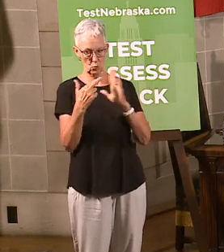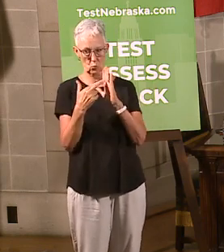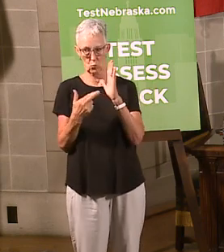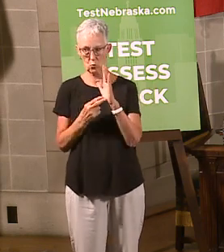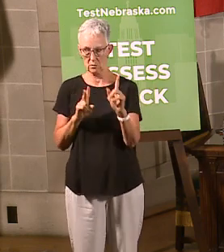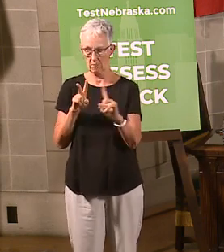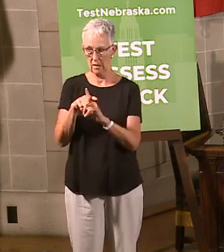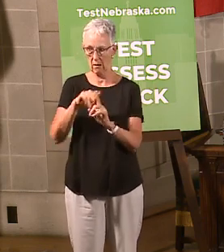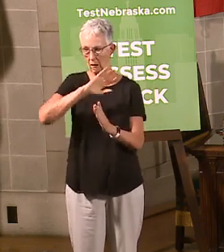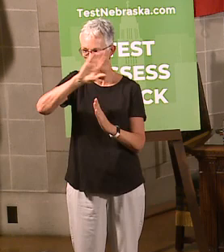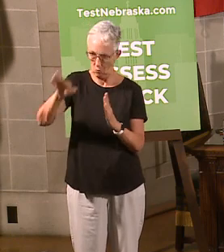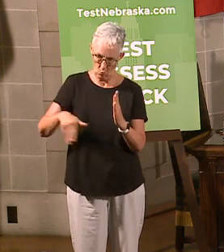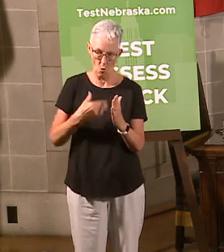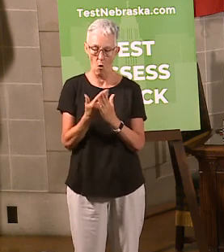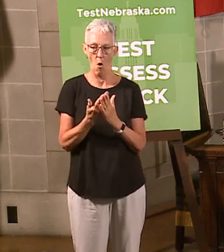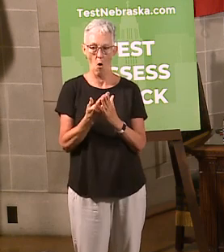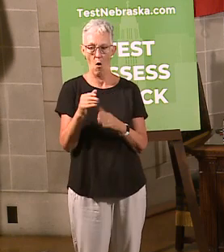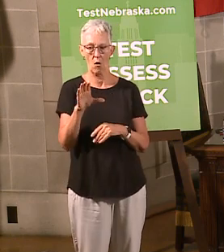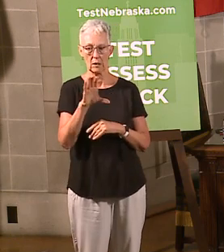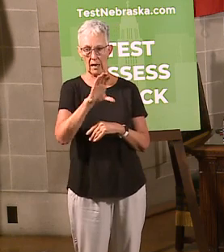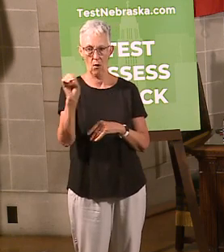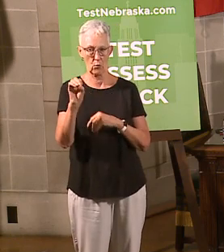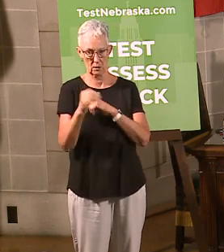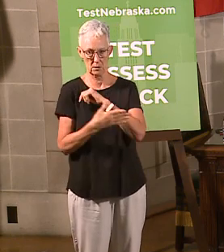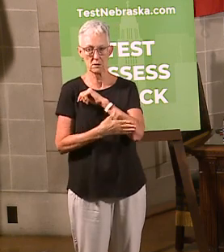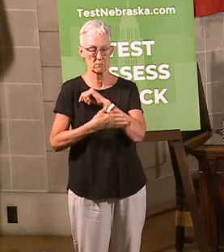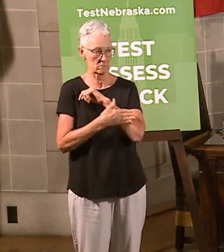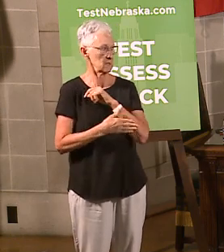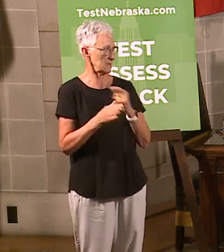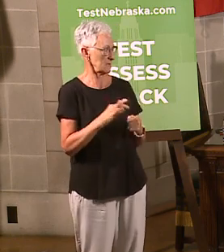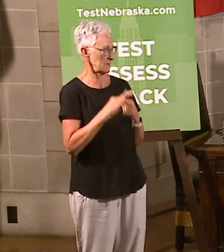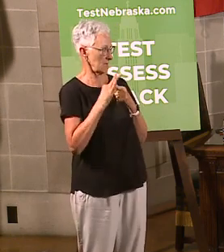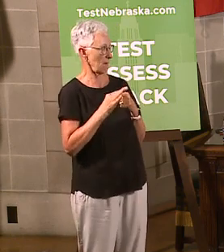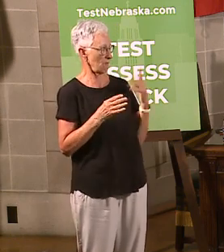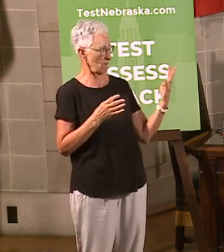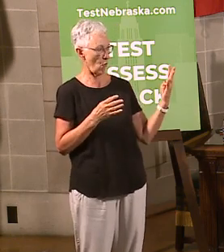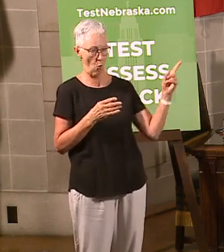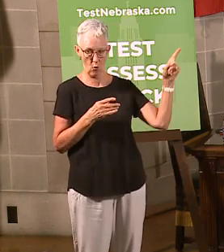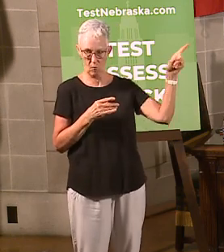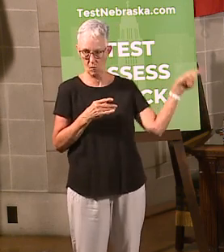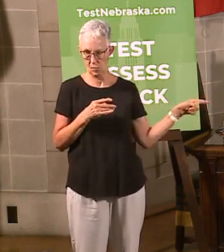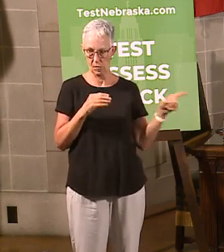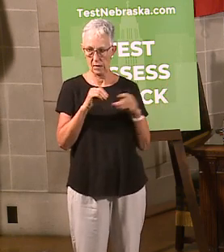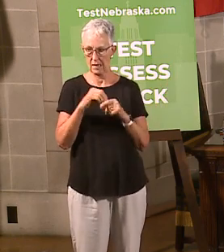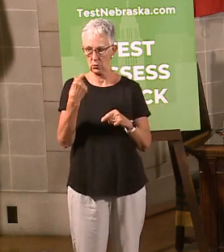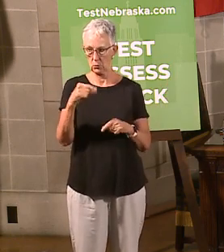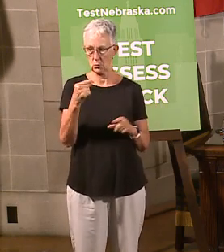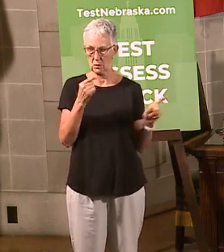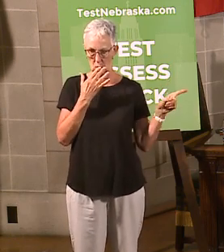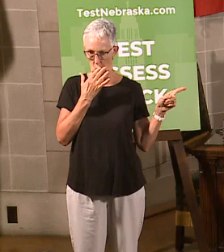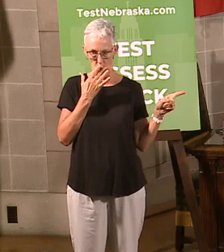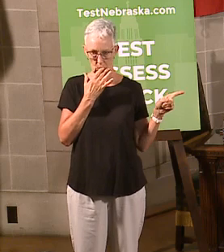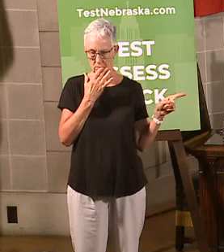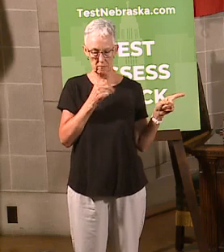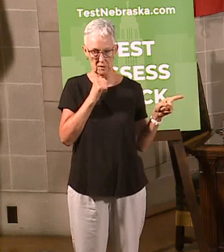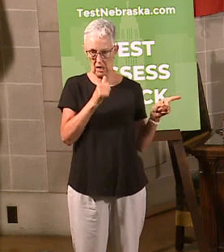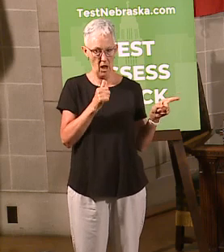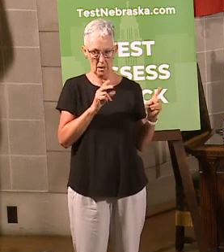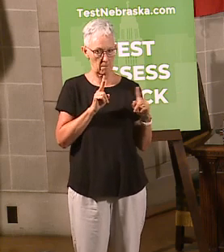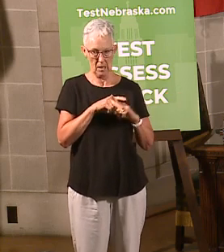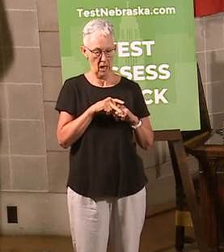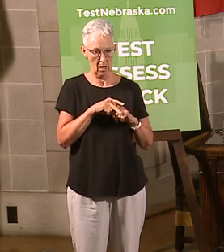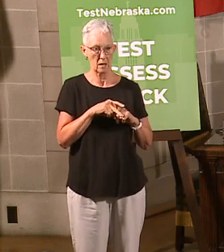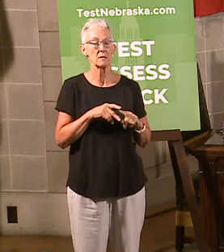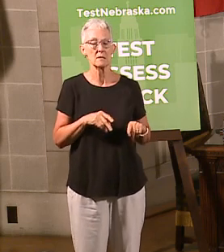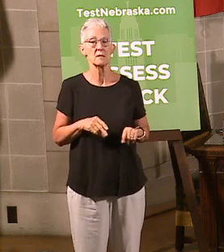except for those 4 that I mentioned before. The ones that are still in green there, the Hall, Hamilton, Merrick, and Dakota will still be on phase 2. But for everybody